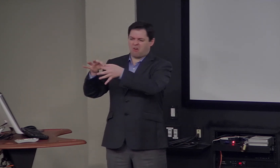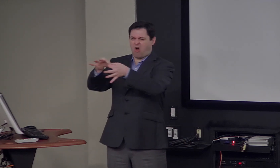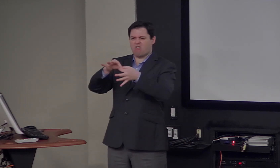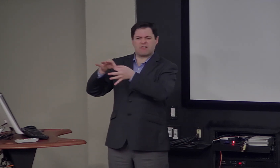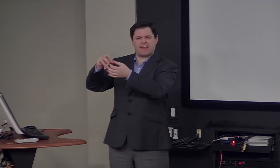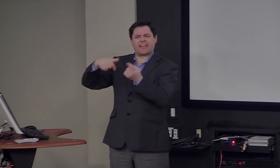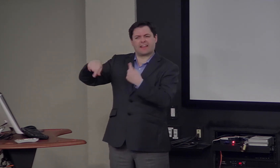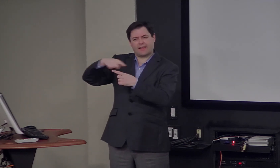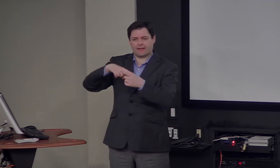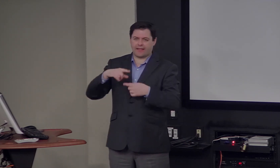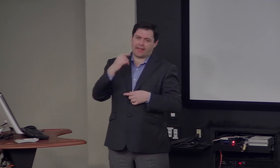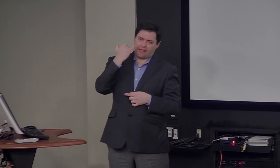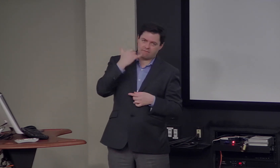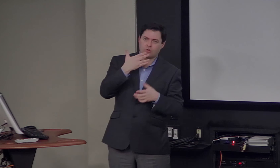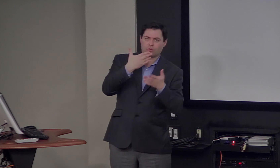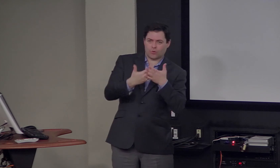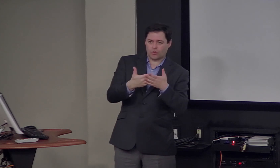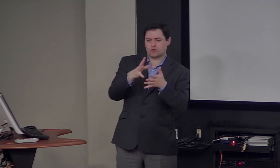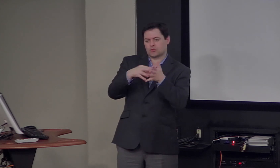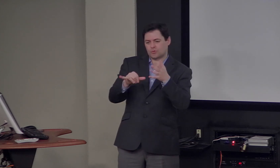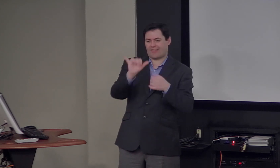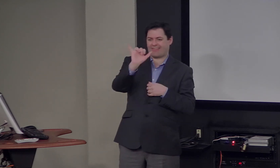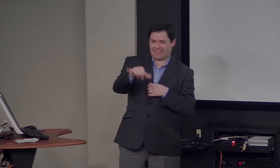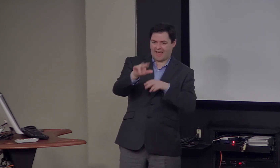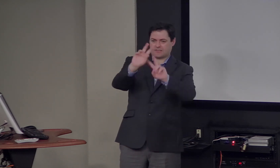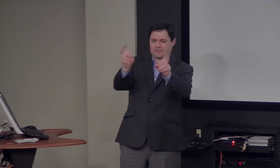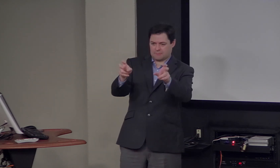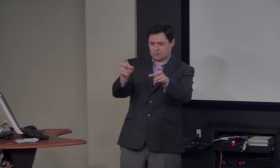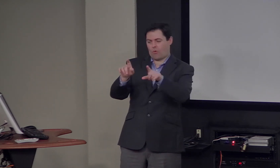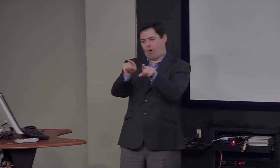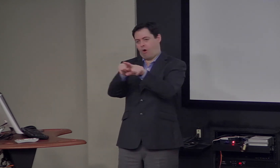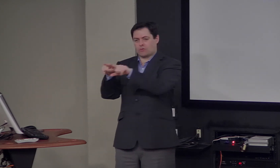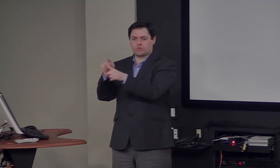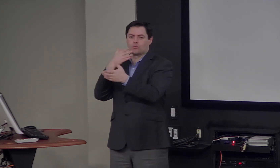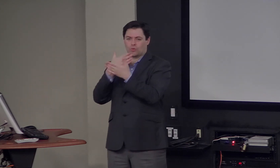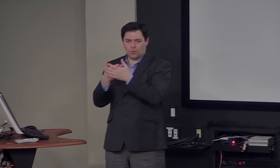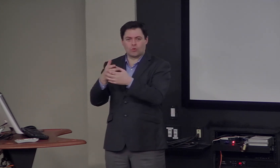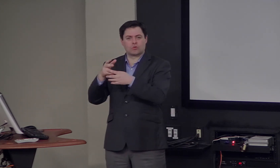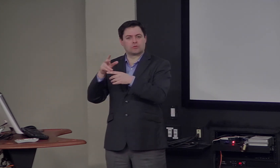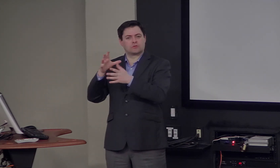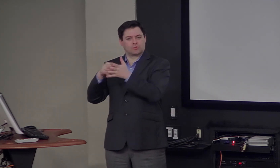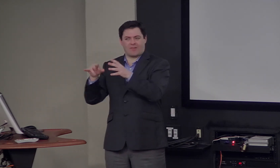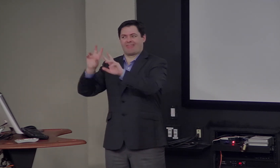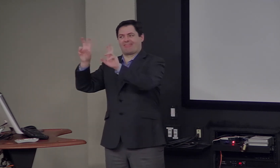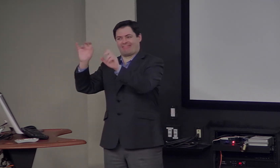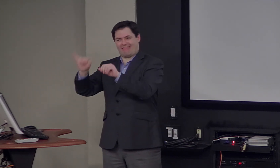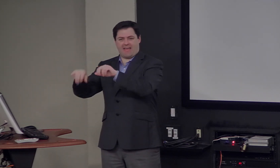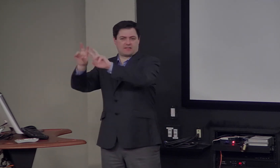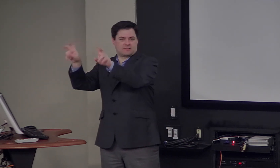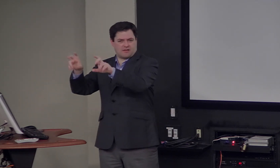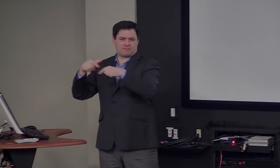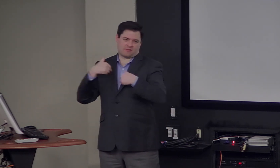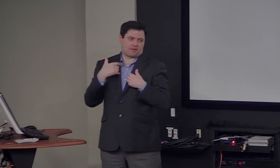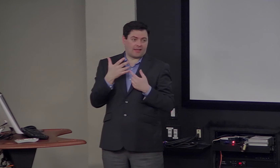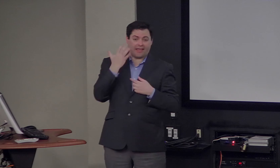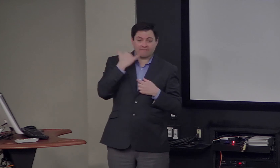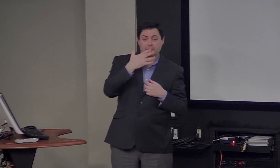that there is some correlation between if a good student is good in a particular subject matter, as well as,